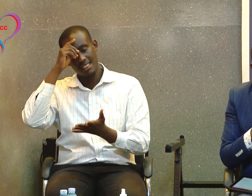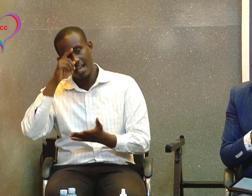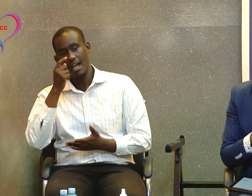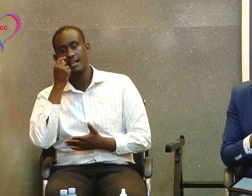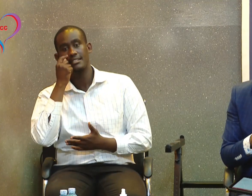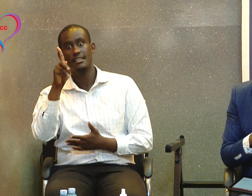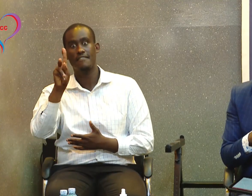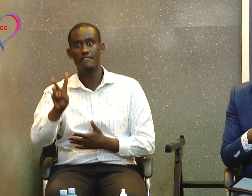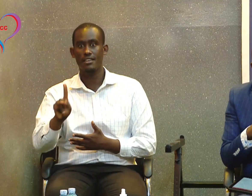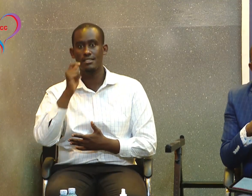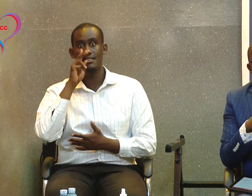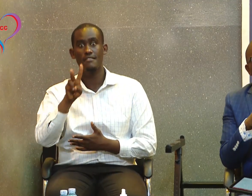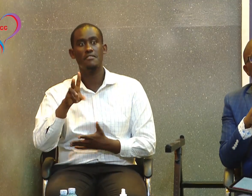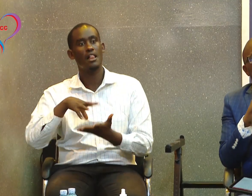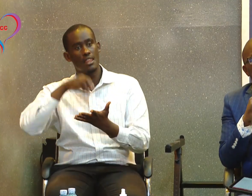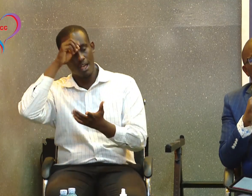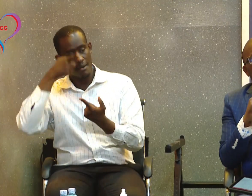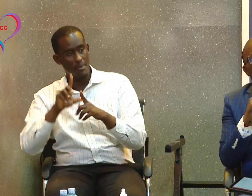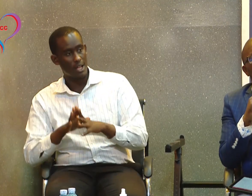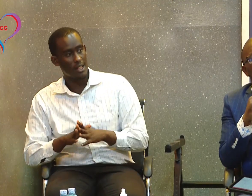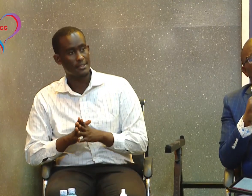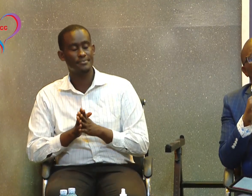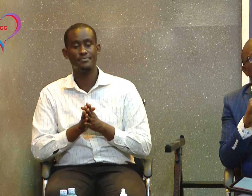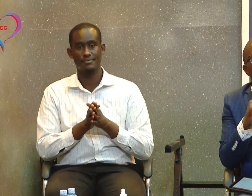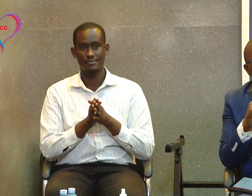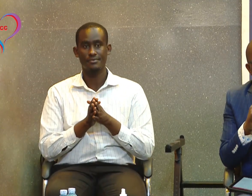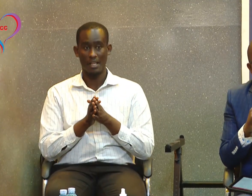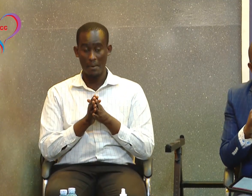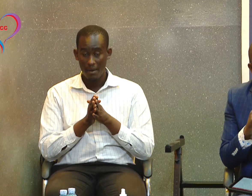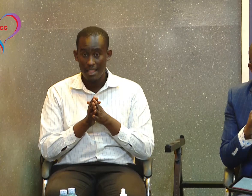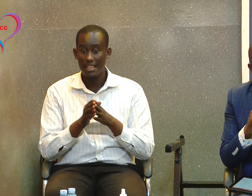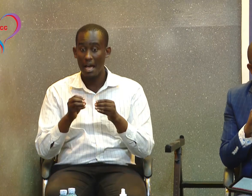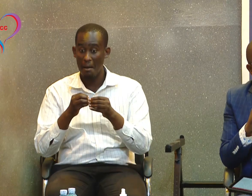Televisions, we are learning. But these kids that are made doctors,